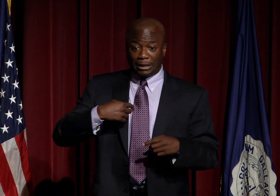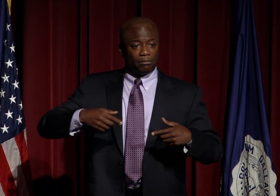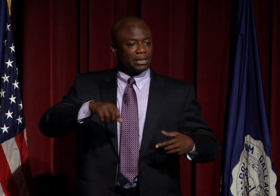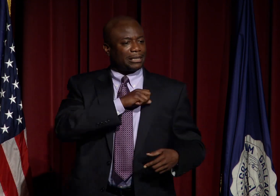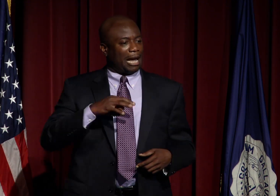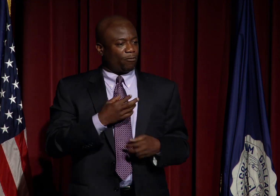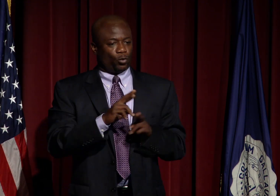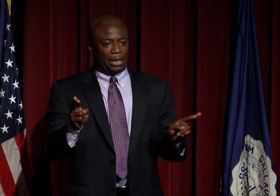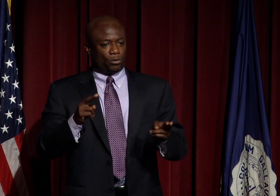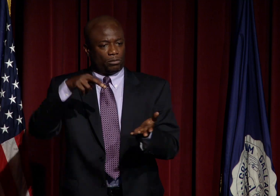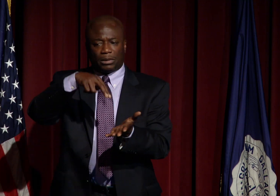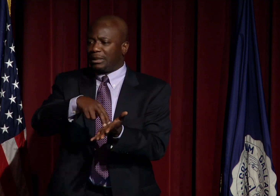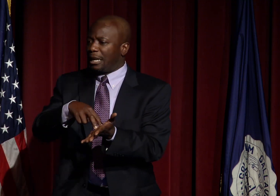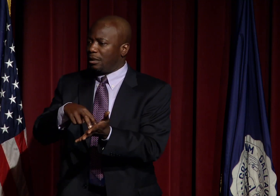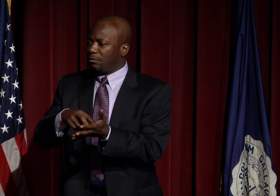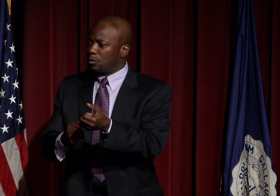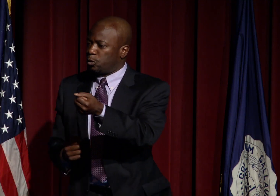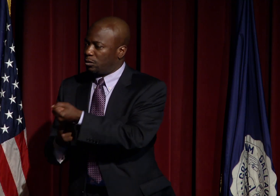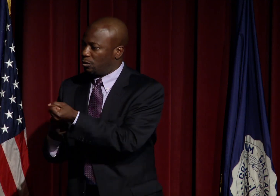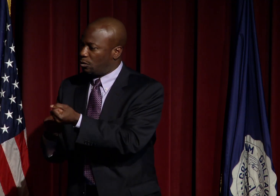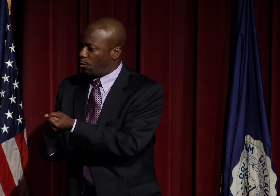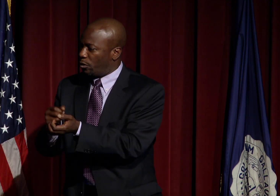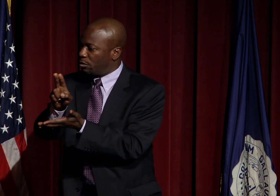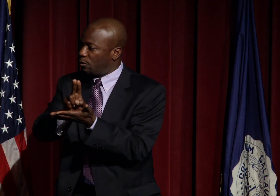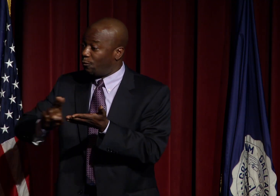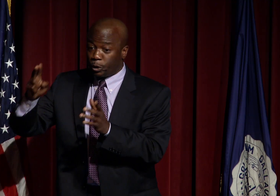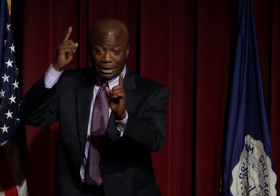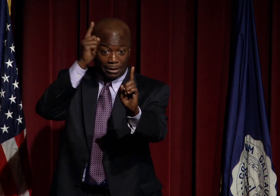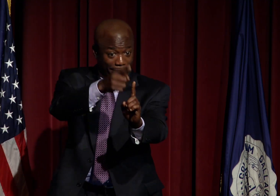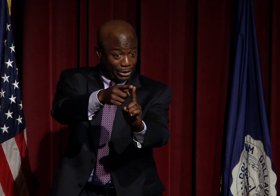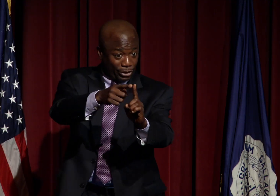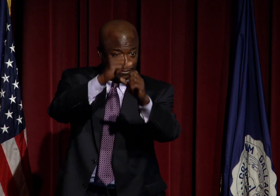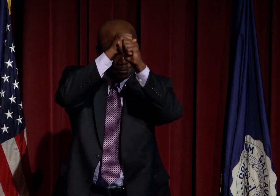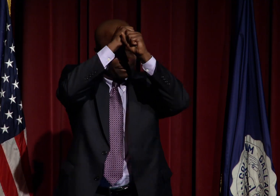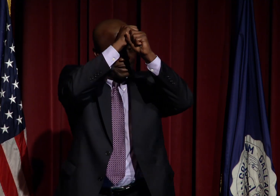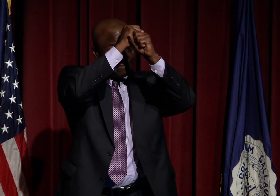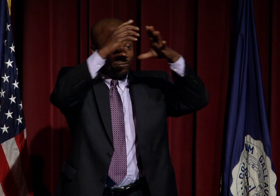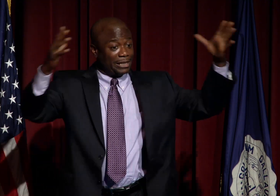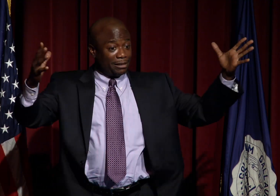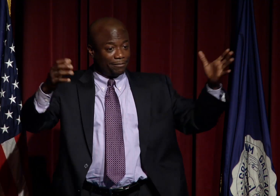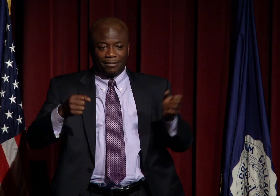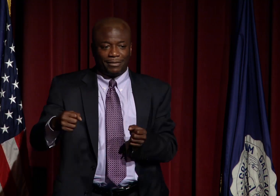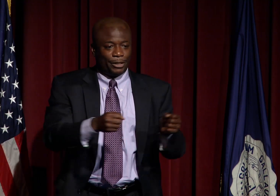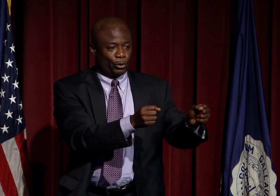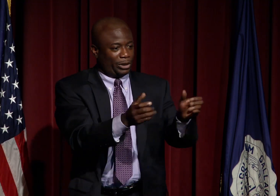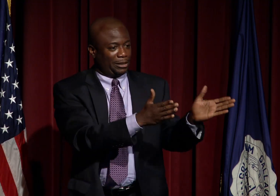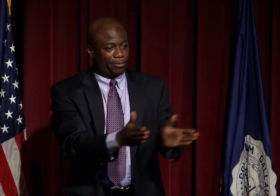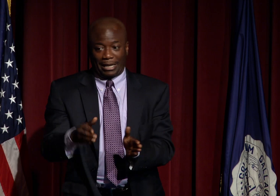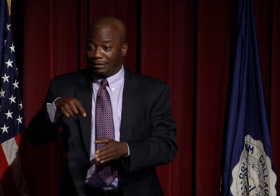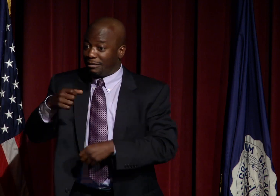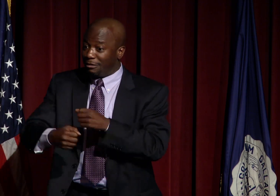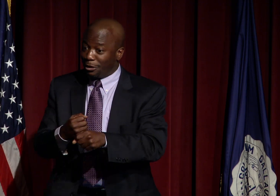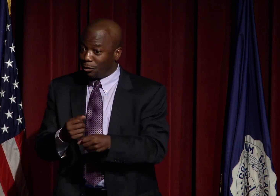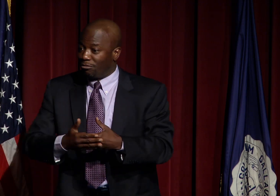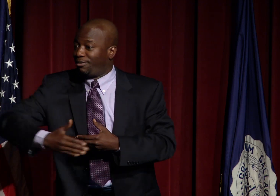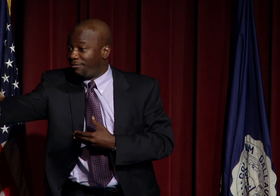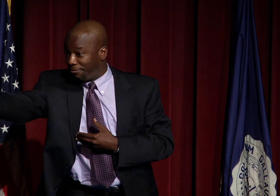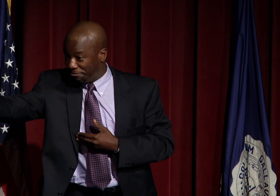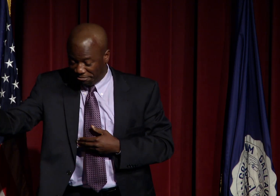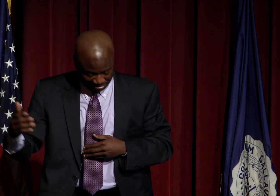those goals with you today. As staff, we are ready to stand by and support the university in its mission and vision, along with the strategic